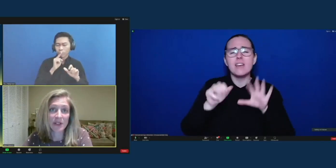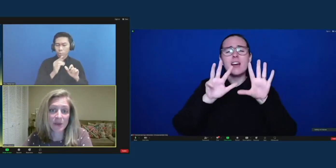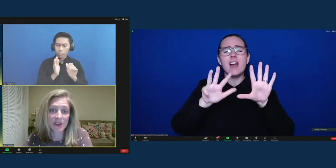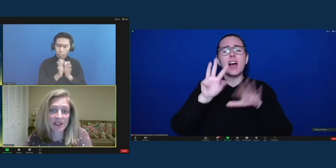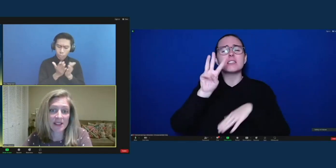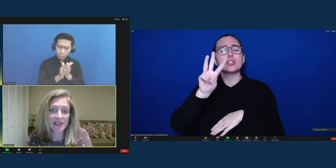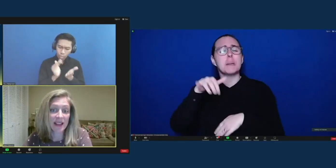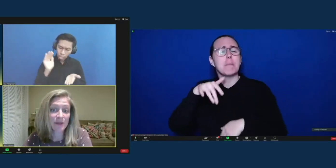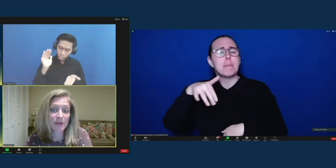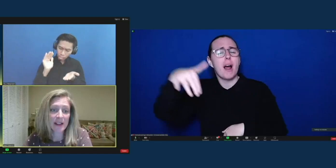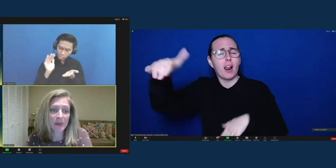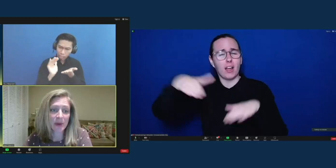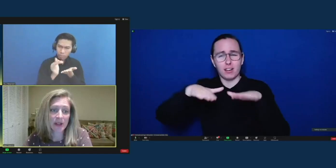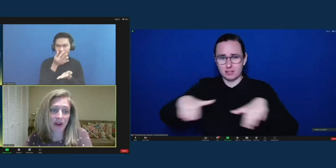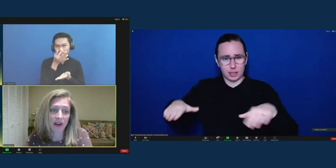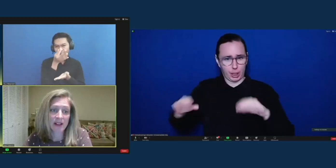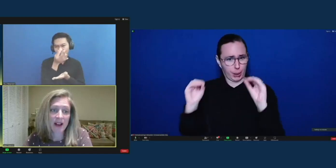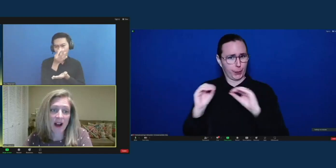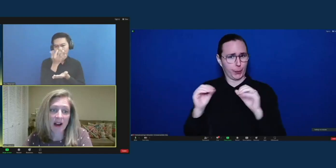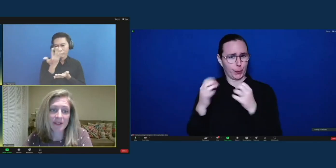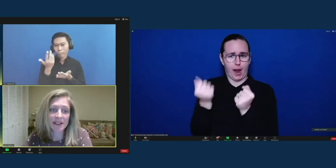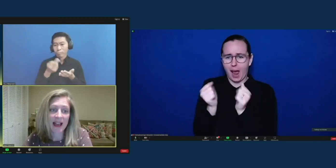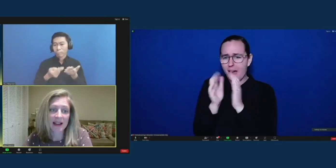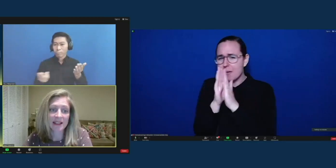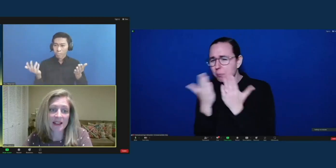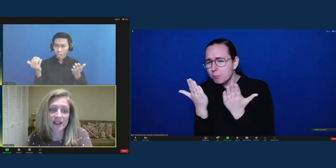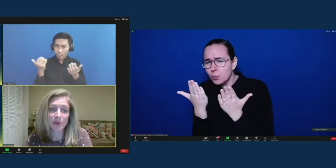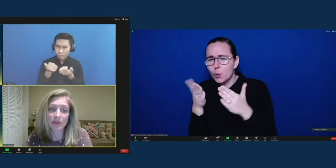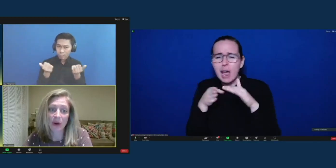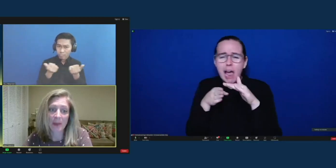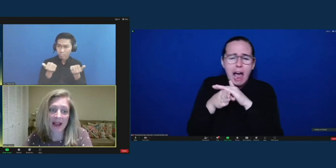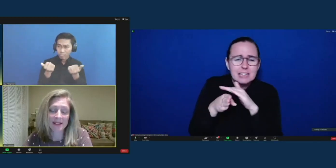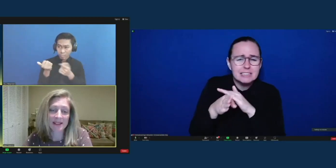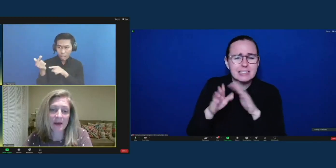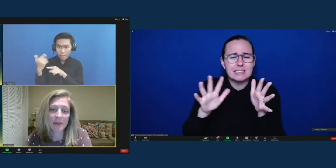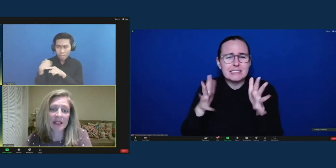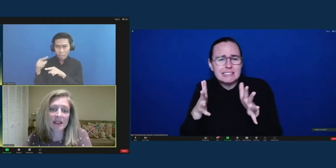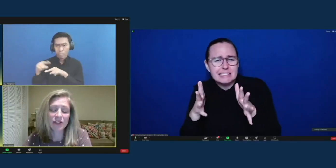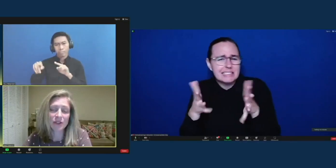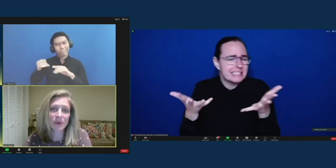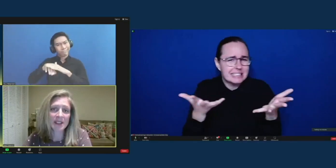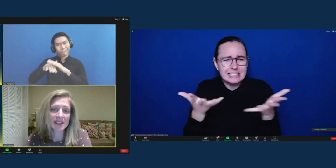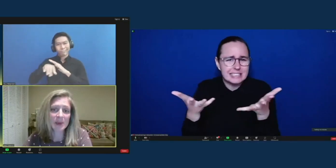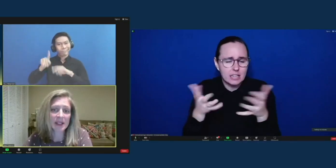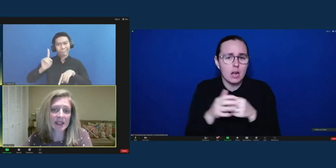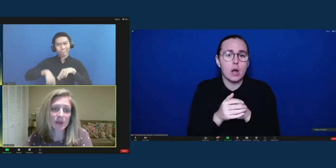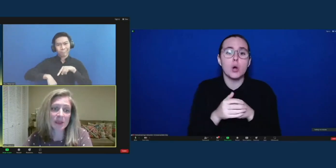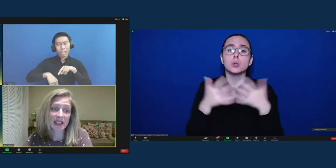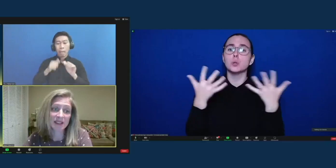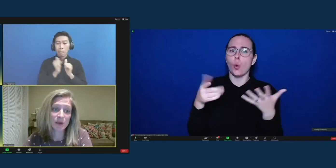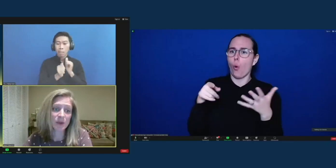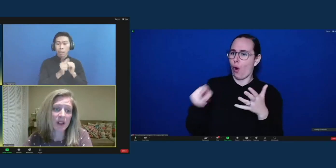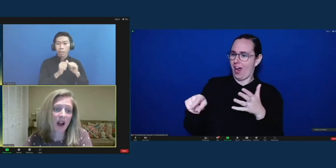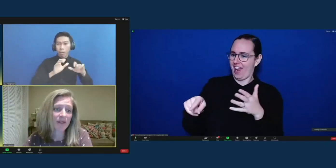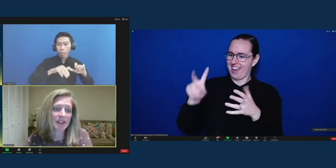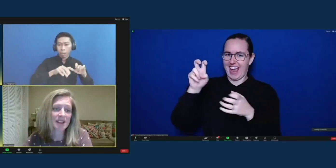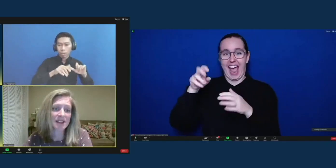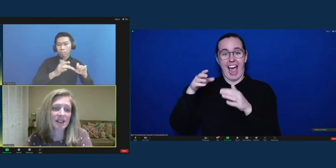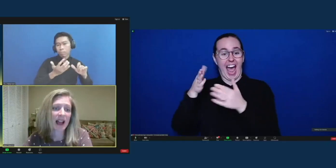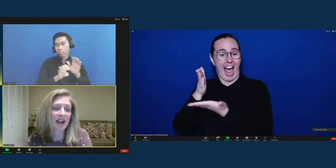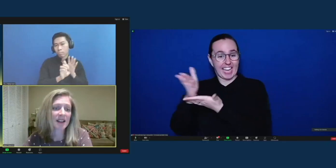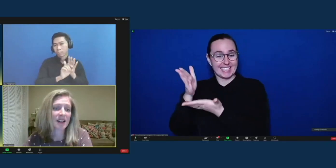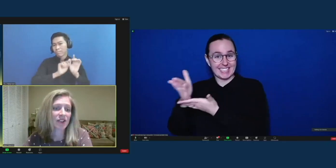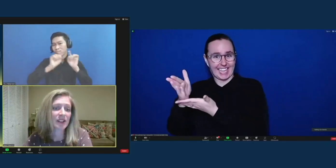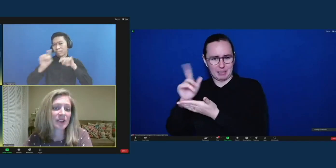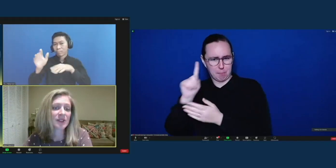as resources, if available at all, often lack accessible formats, meaning that children with disabilities who attend school often